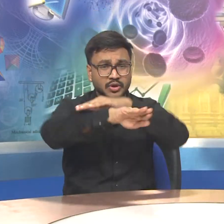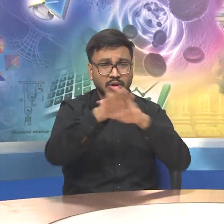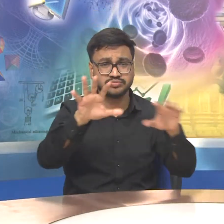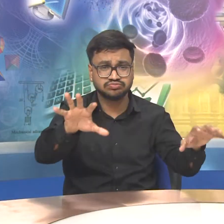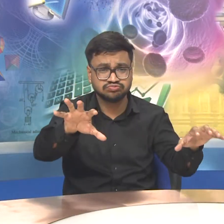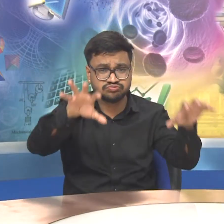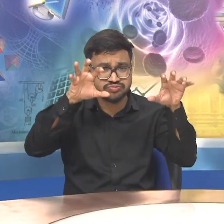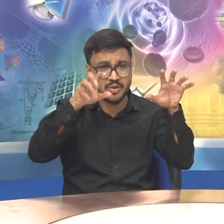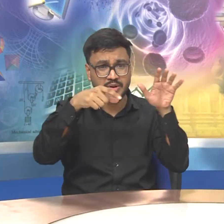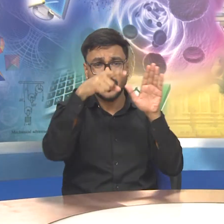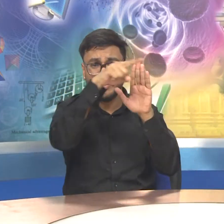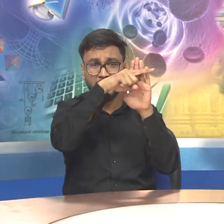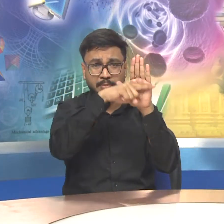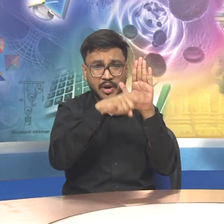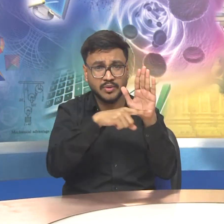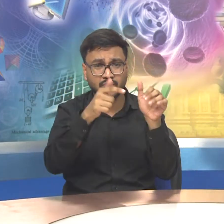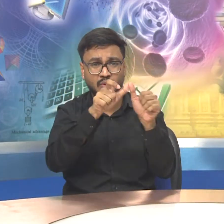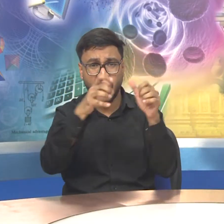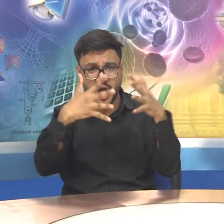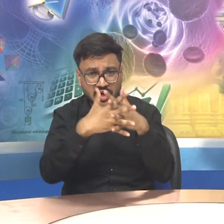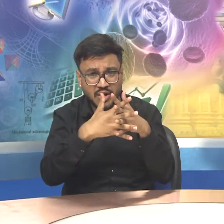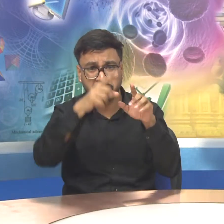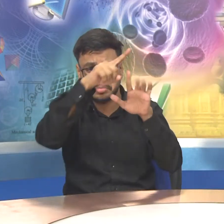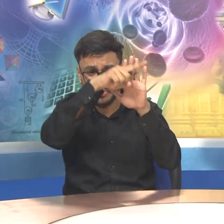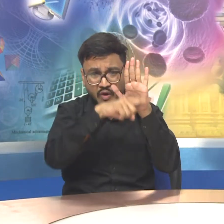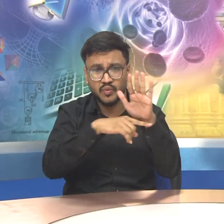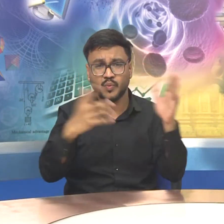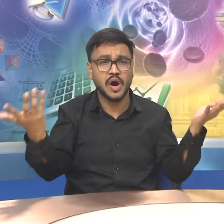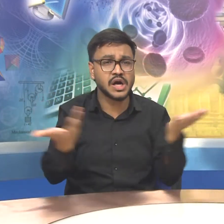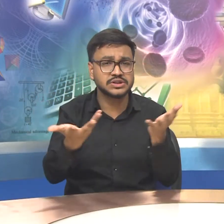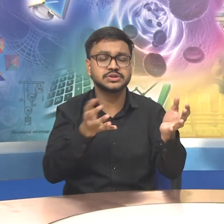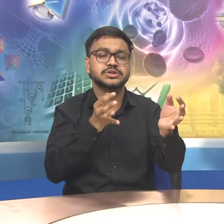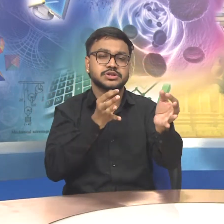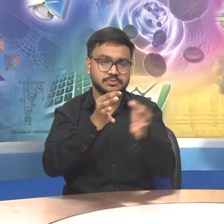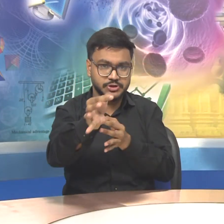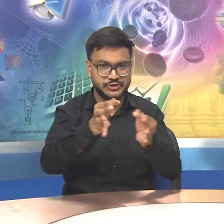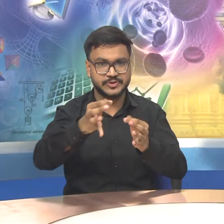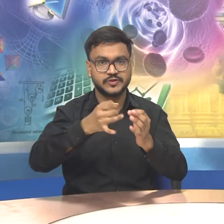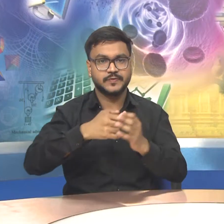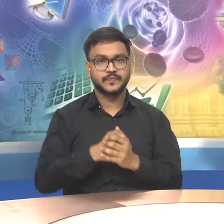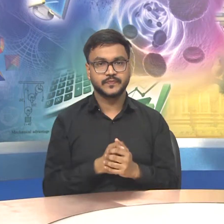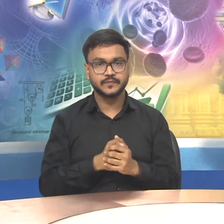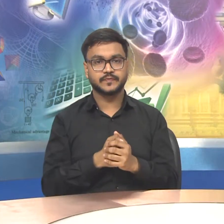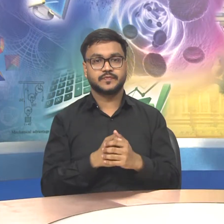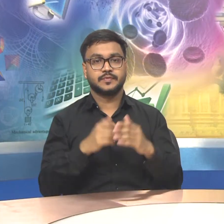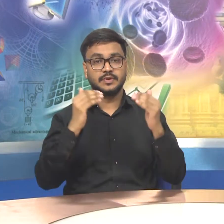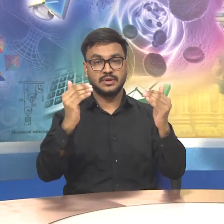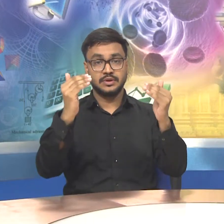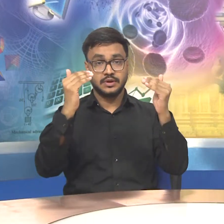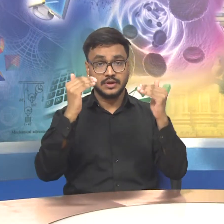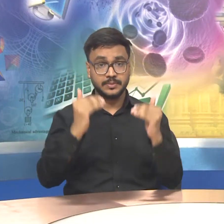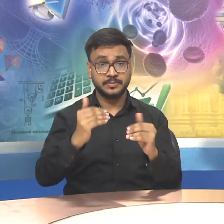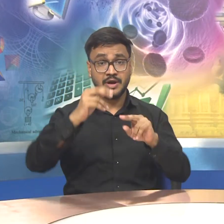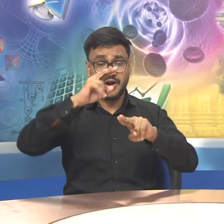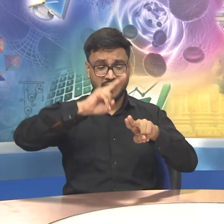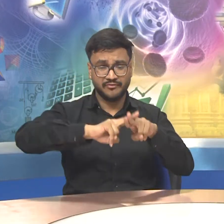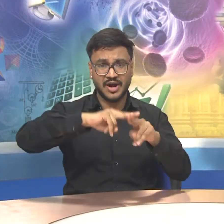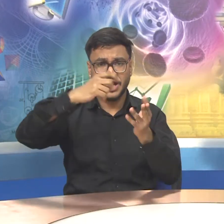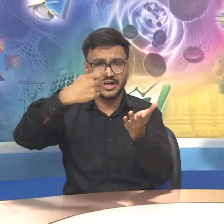And can able to appreciate the role of Supreme Court of India as guardian of the